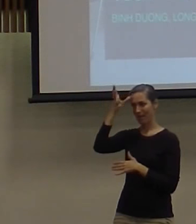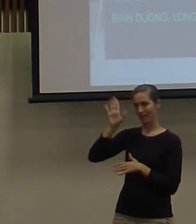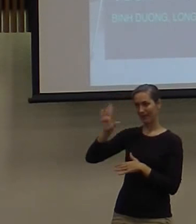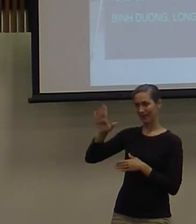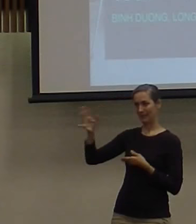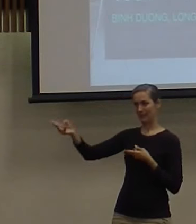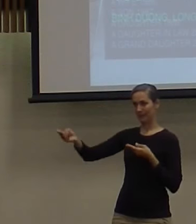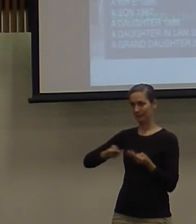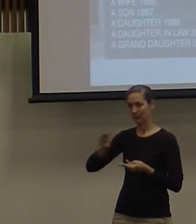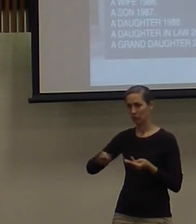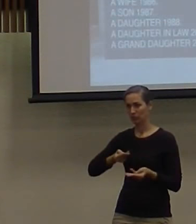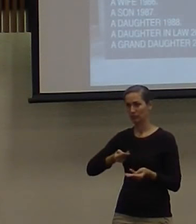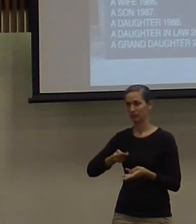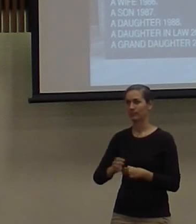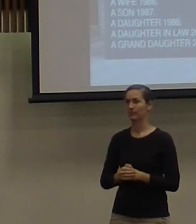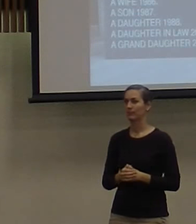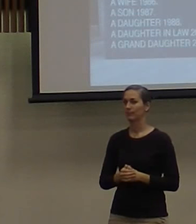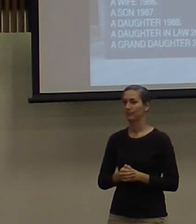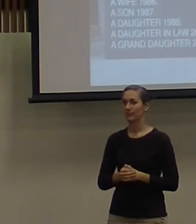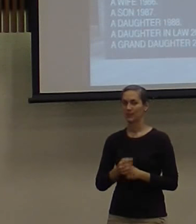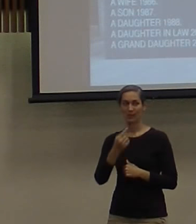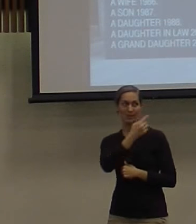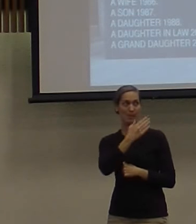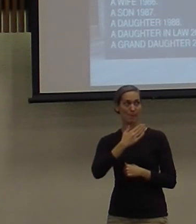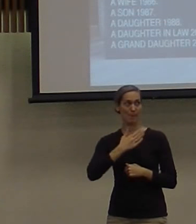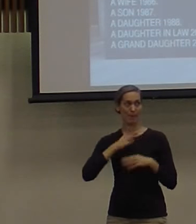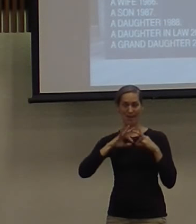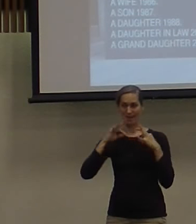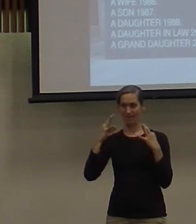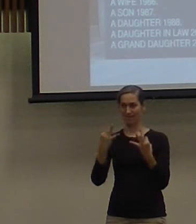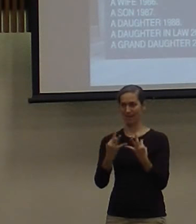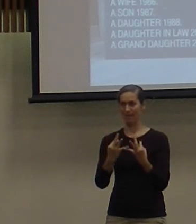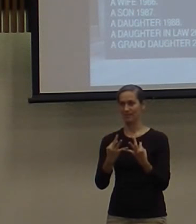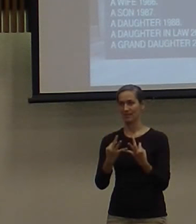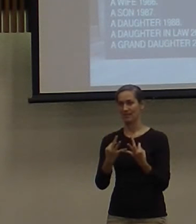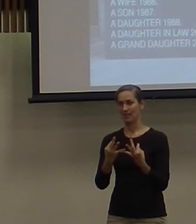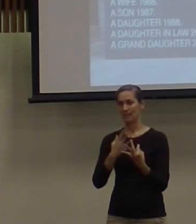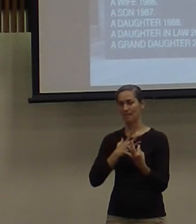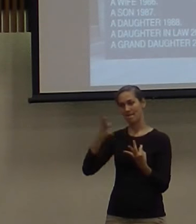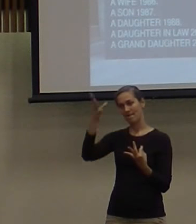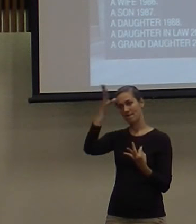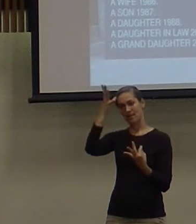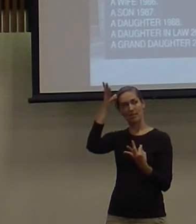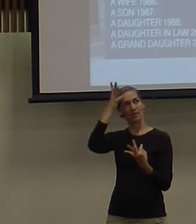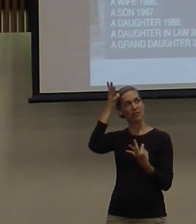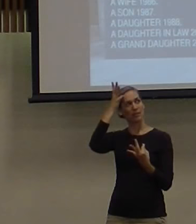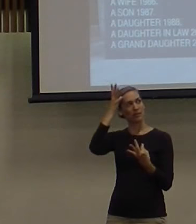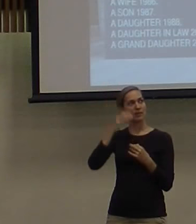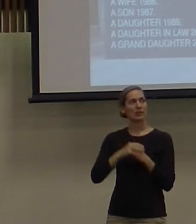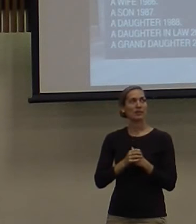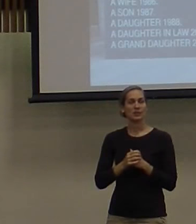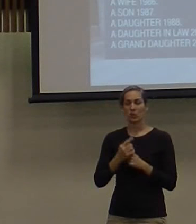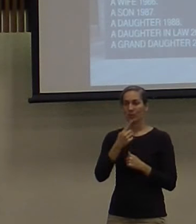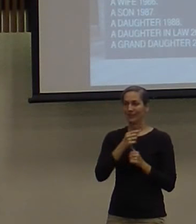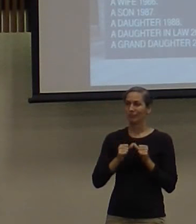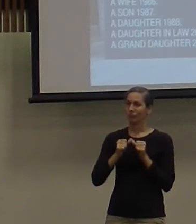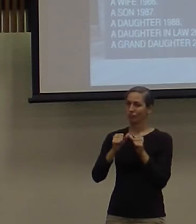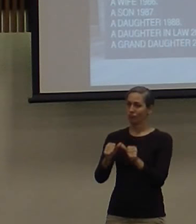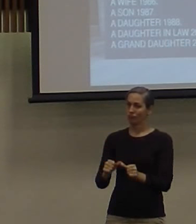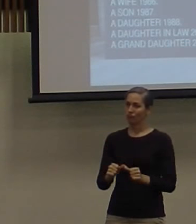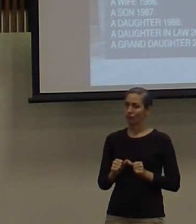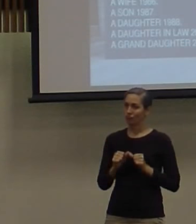So um, this is my family, and that's my father. So he continued